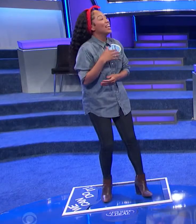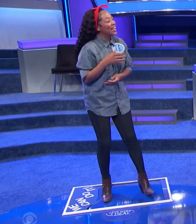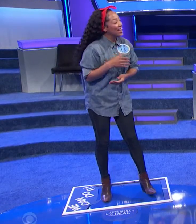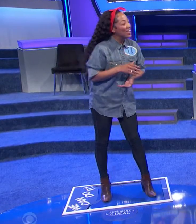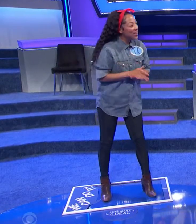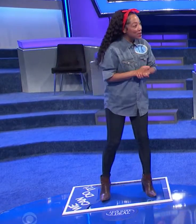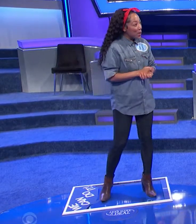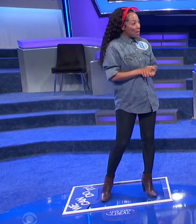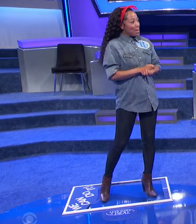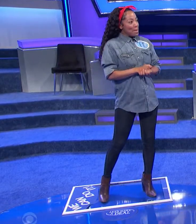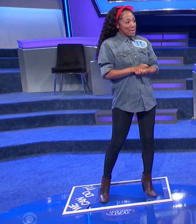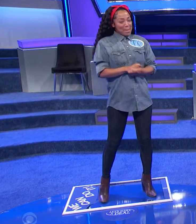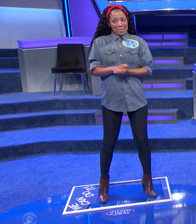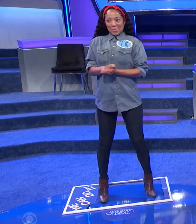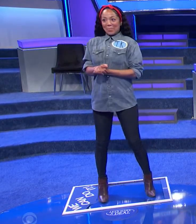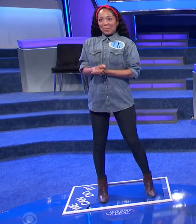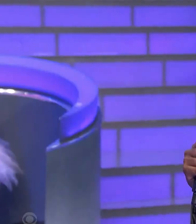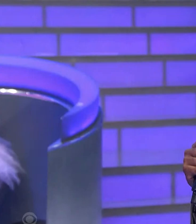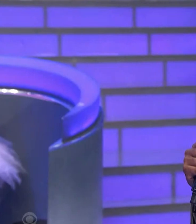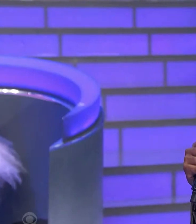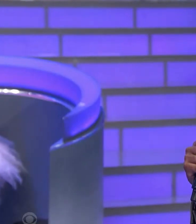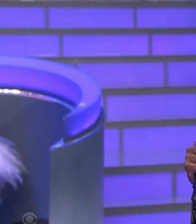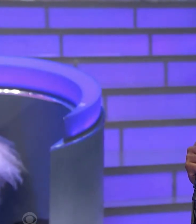So, you're definitely taking